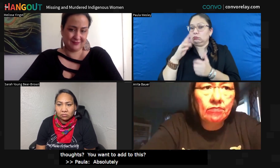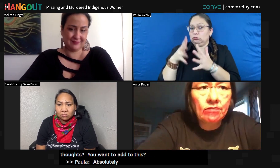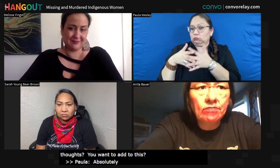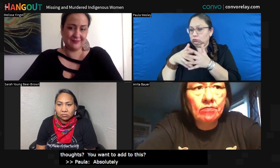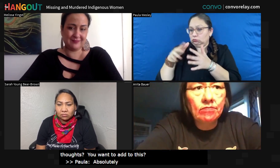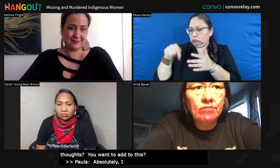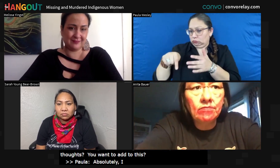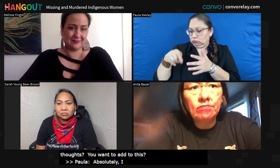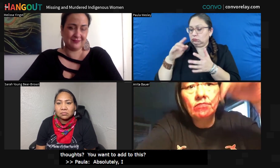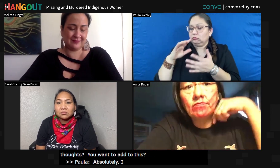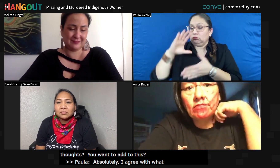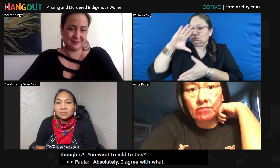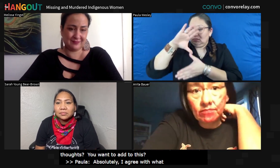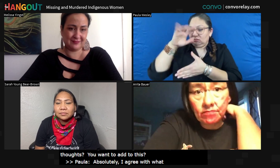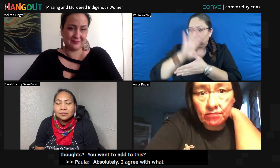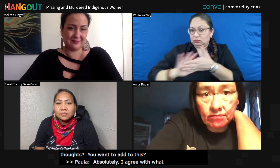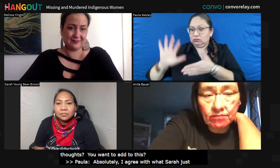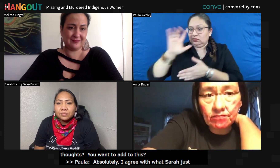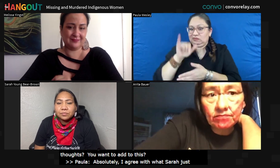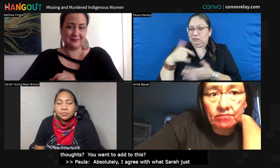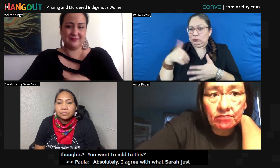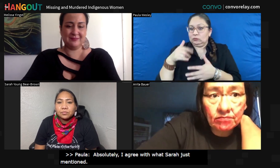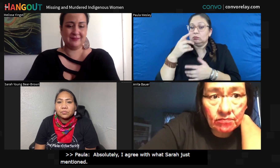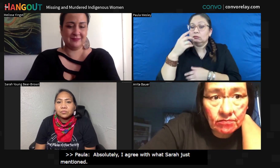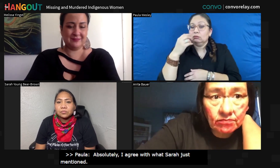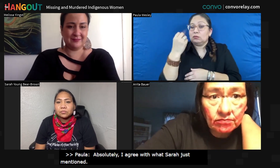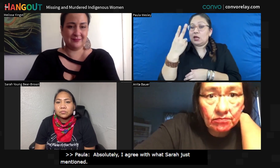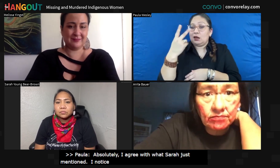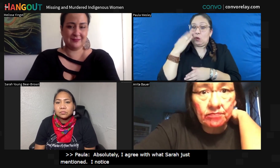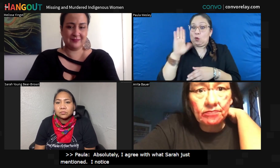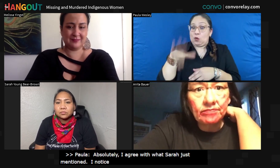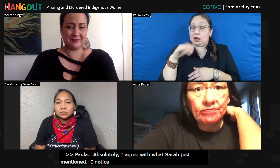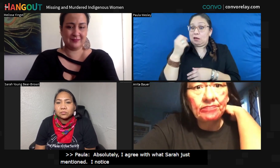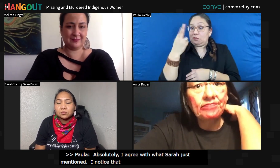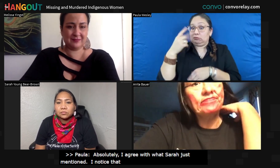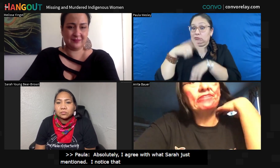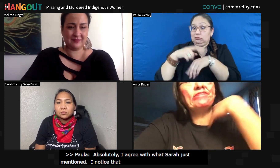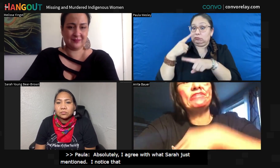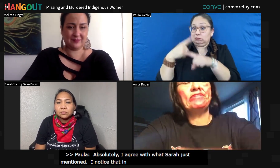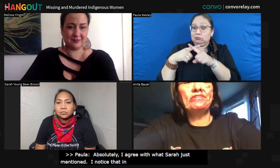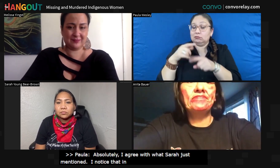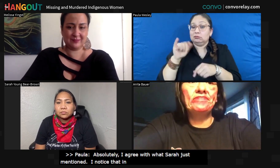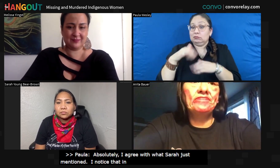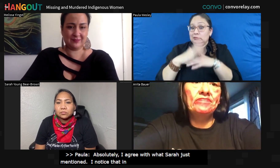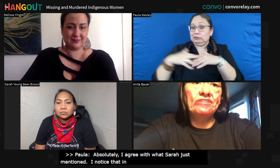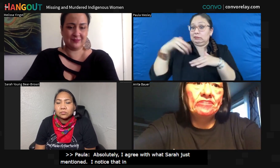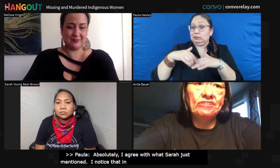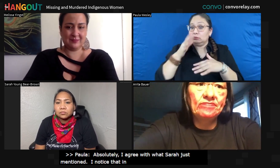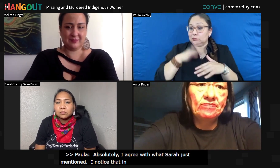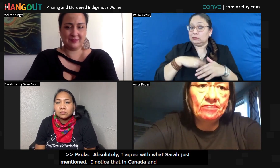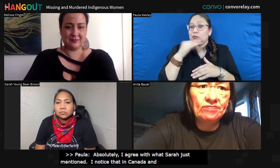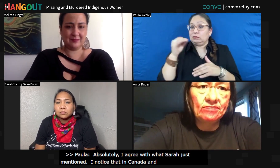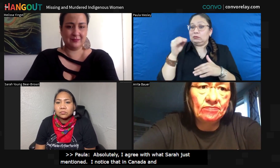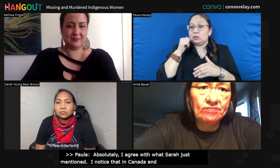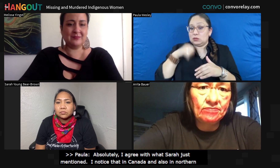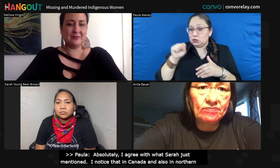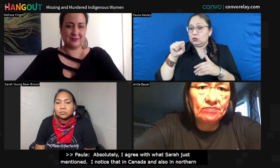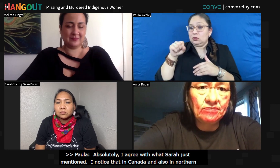and also in Northern America, did you know that 12 times Indigenous women